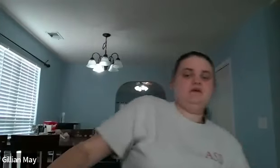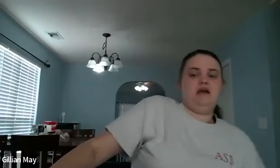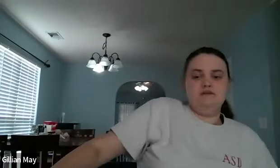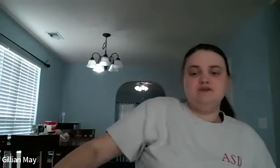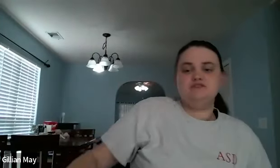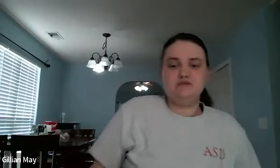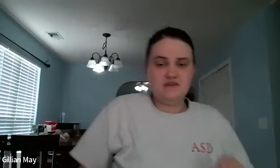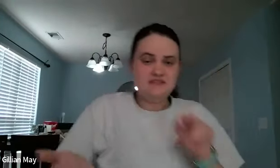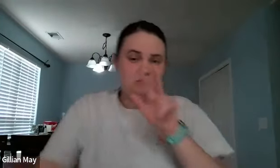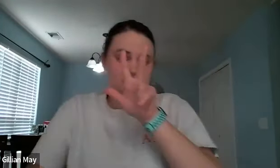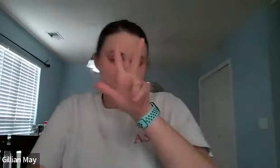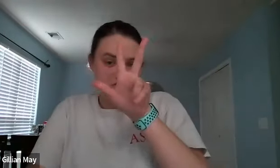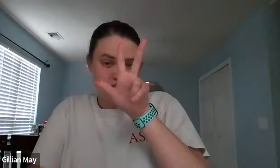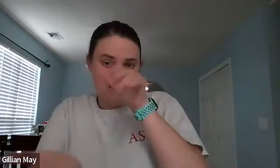Okay, so this was